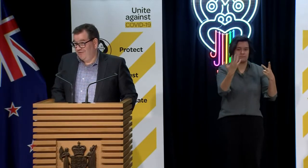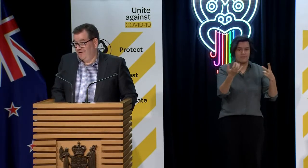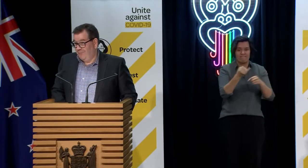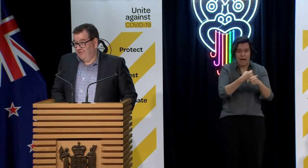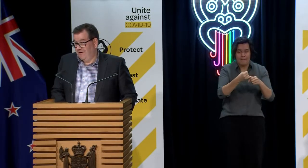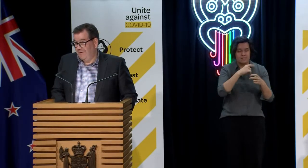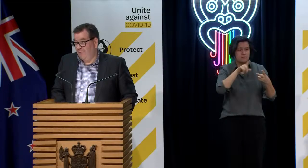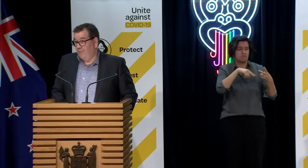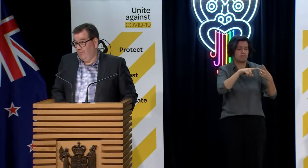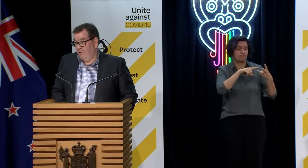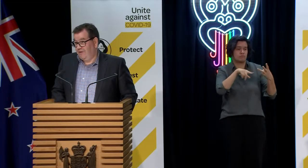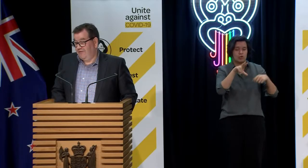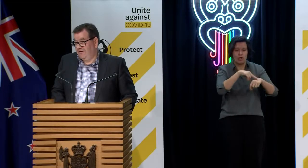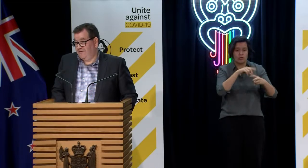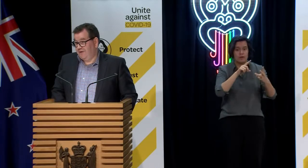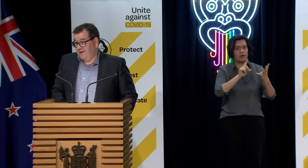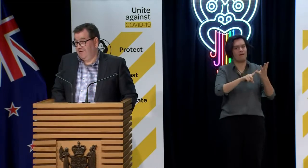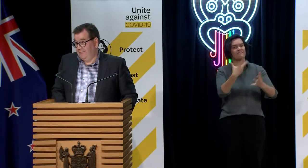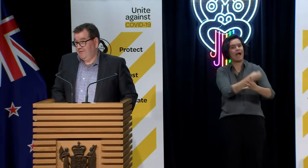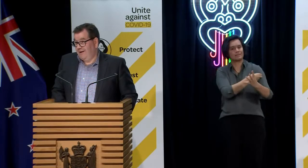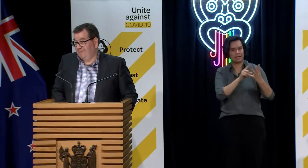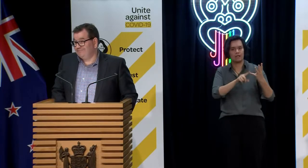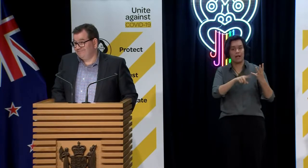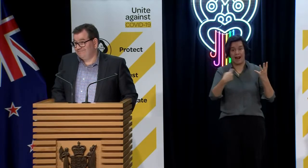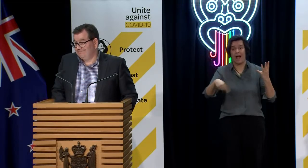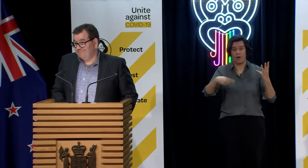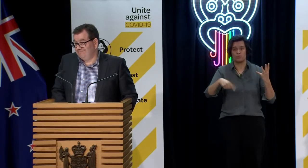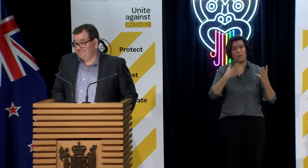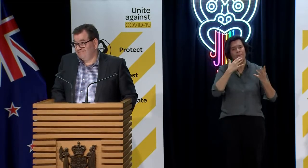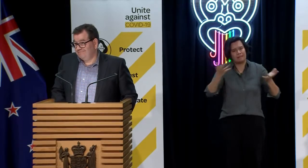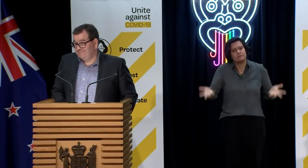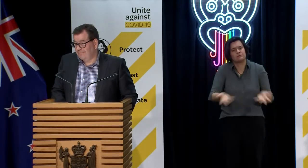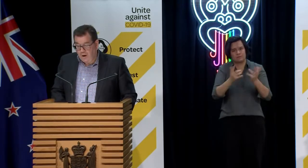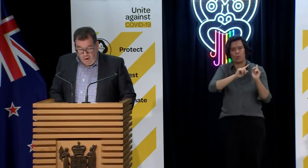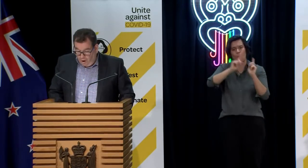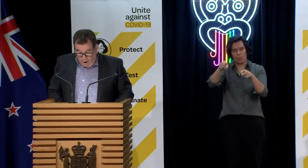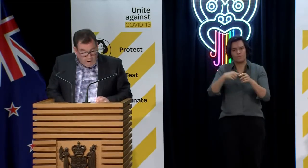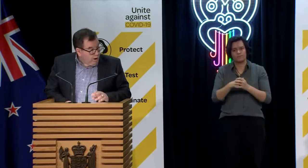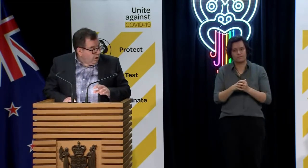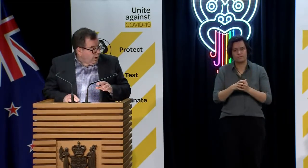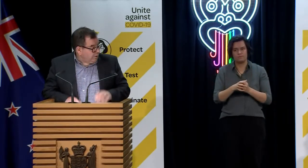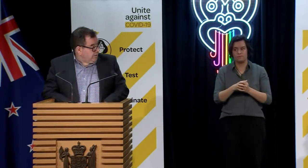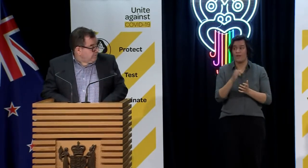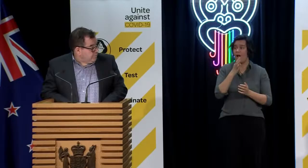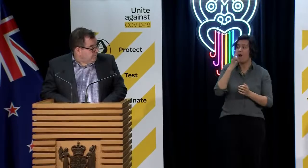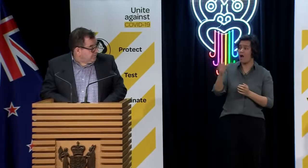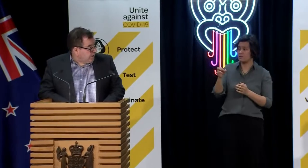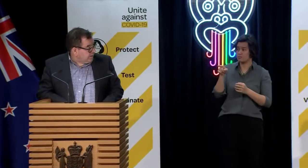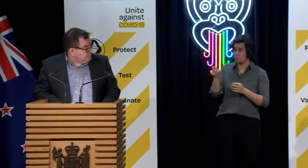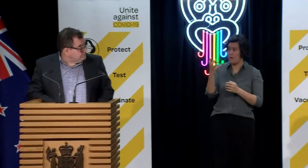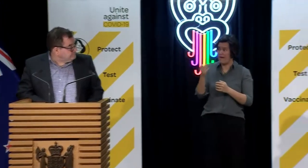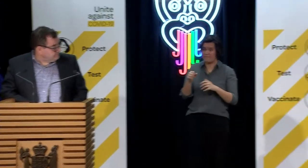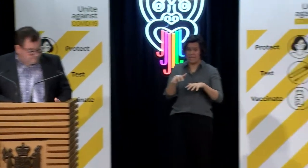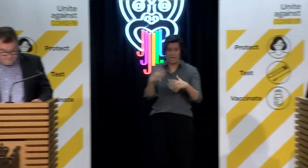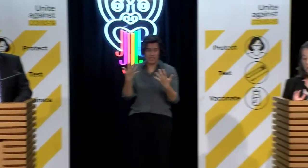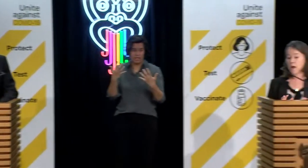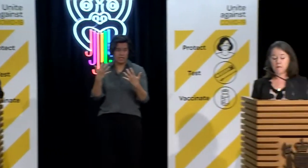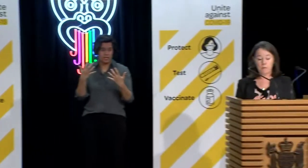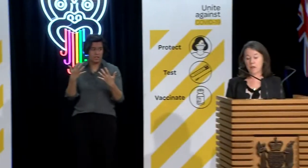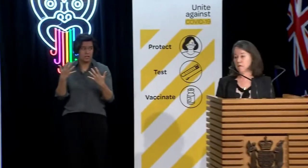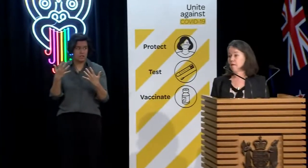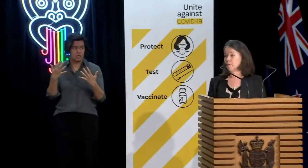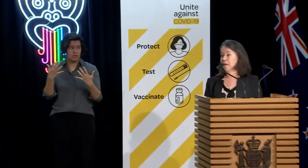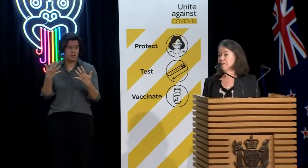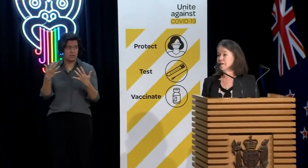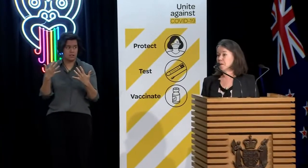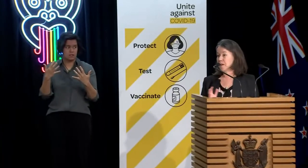and so it's an opportunity for all Aucklanders this weekend to do that. Do you have any figures specific for Auckland? I don't have any with me today. And we do have